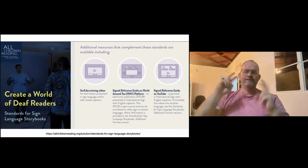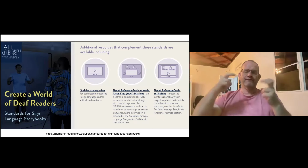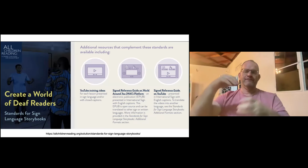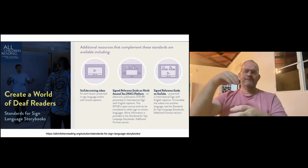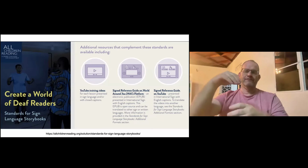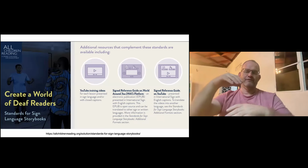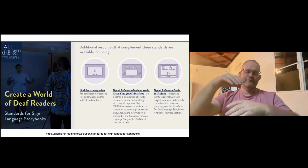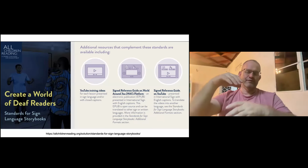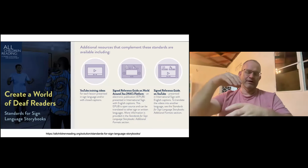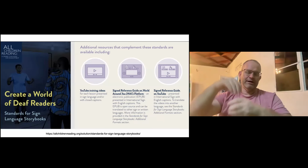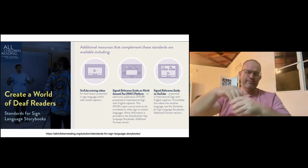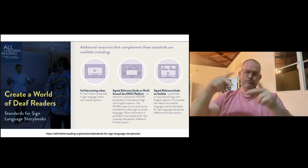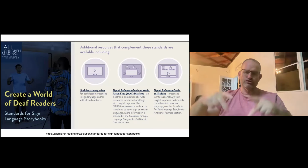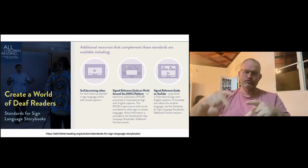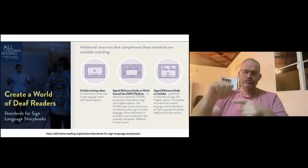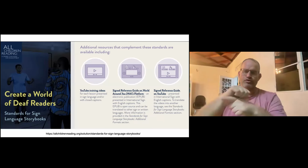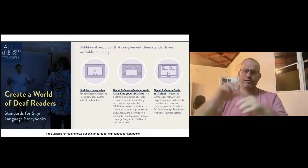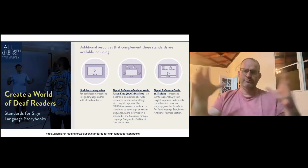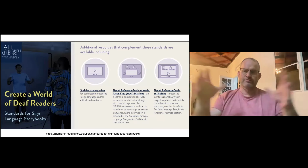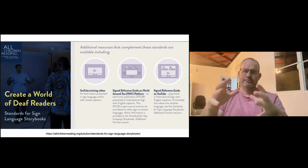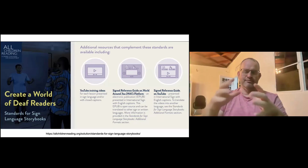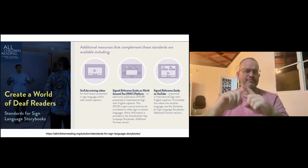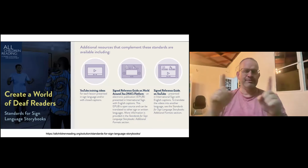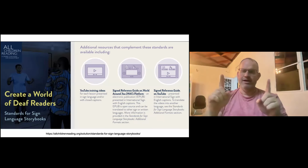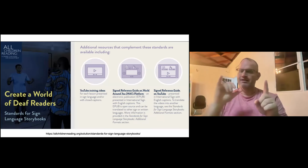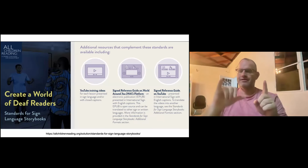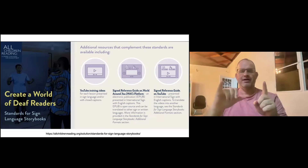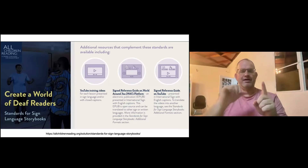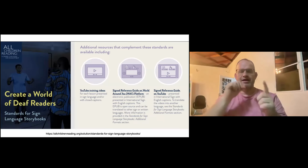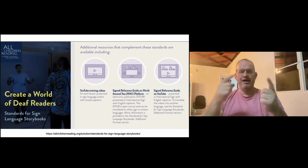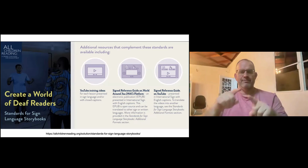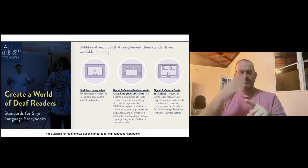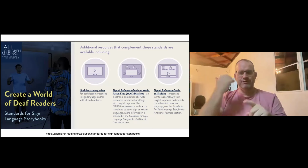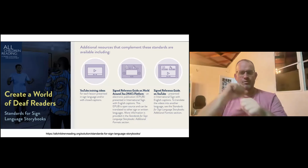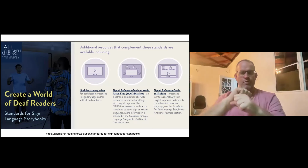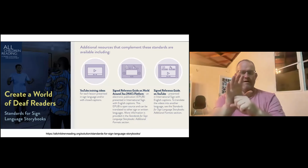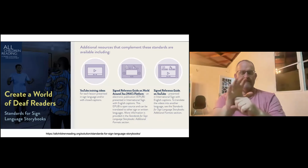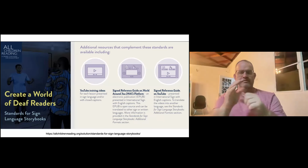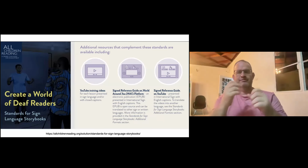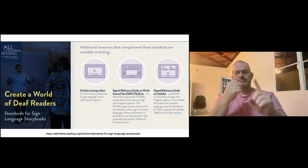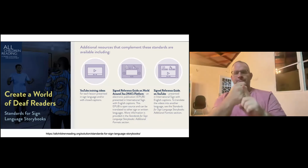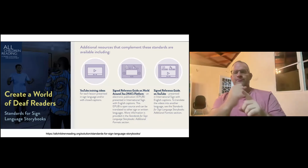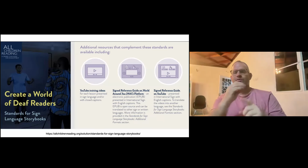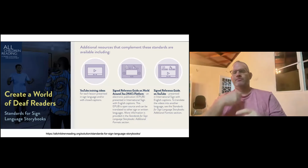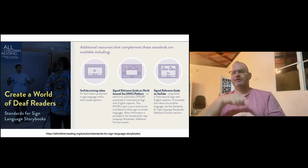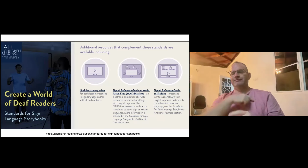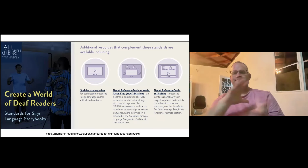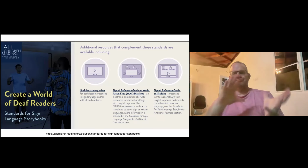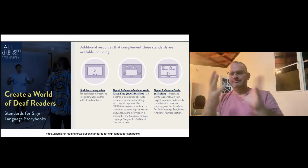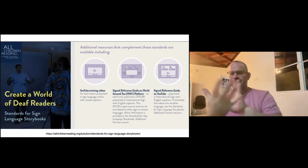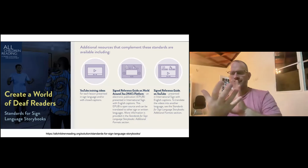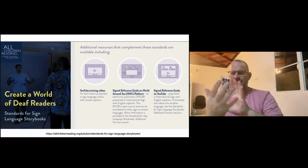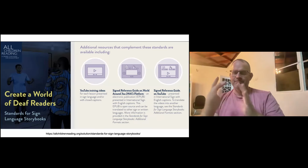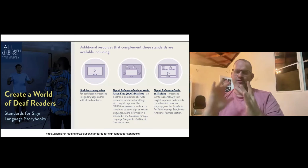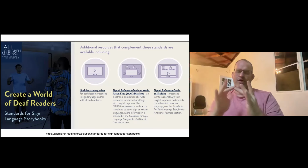trainings because we recognize the need to have some sort of an in-person training. However, due to COVID, that